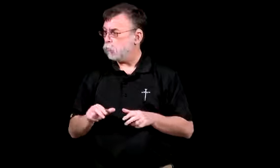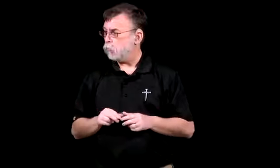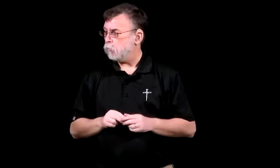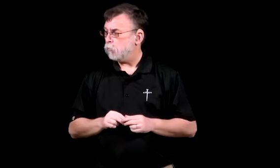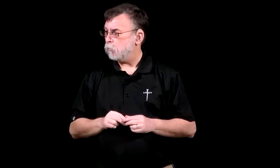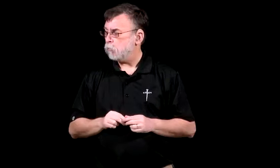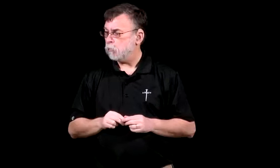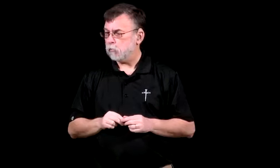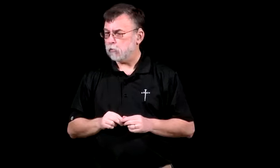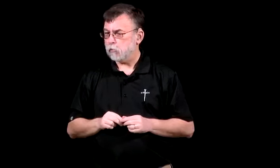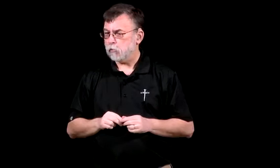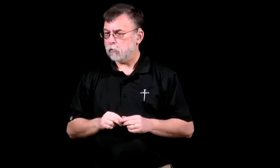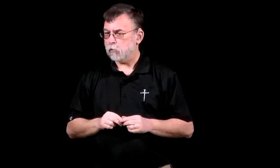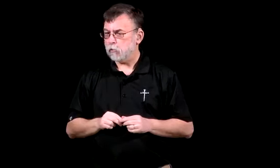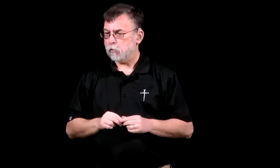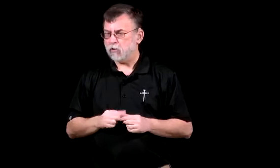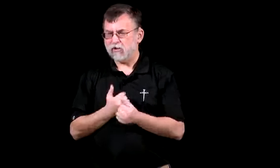ruled alongside God on his right-hand side.